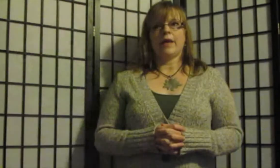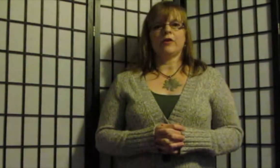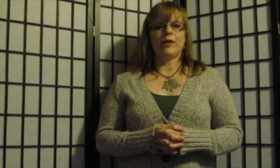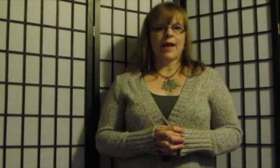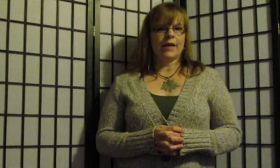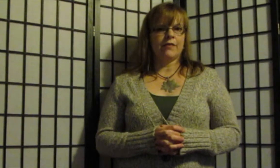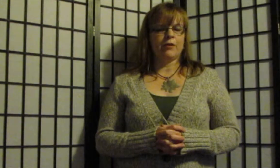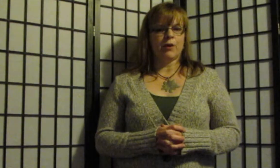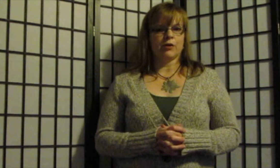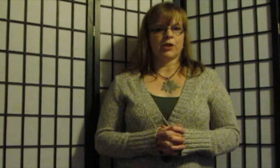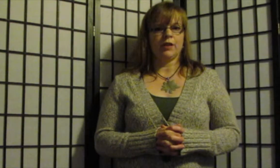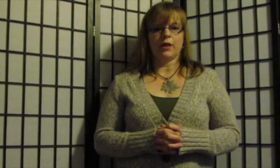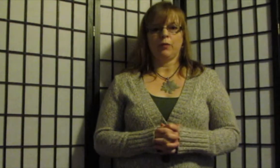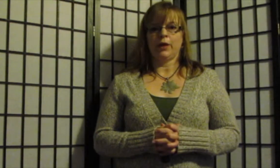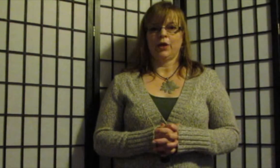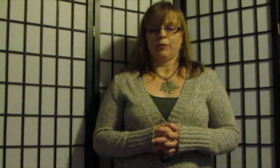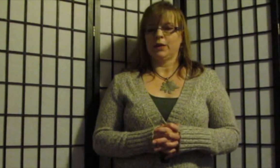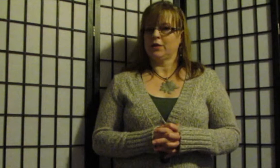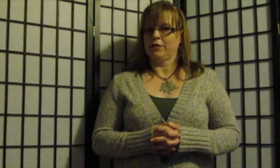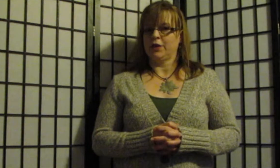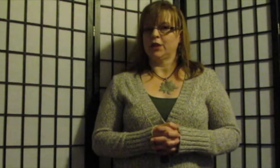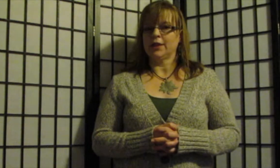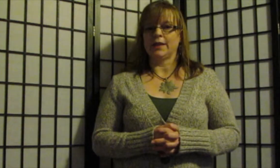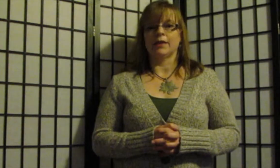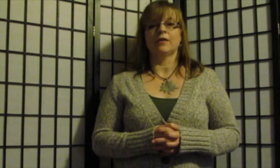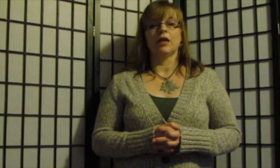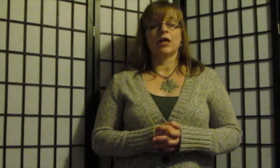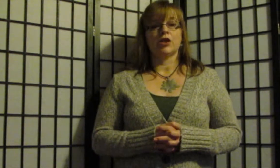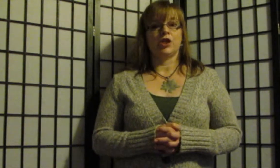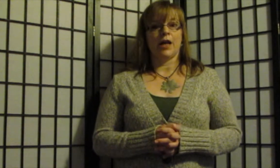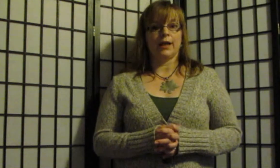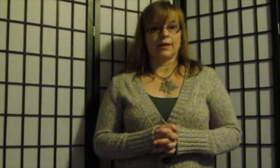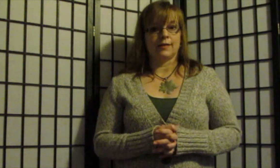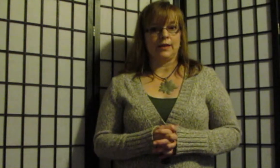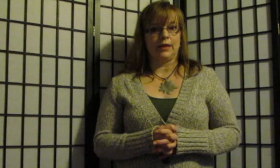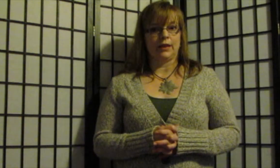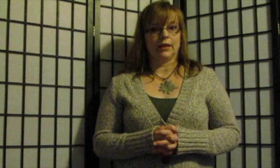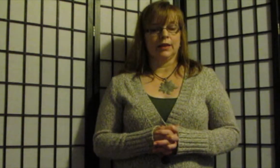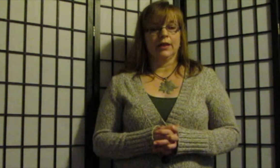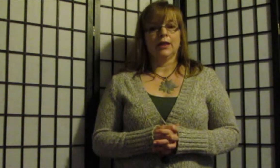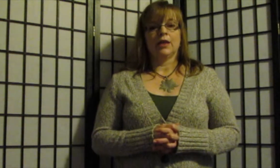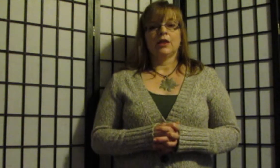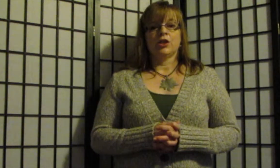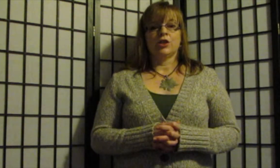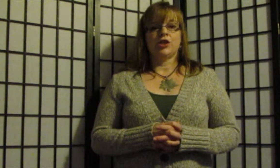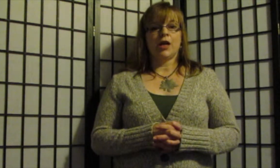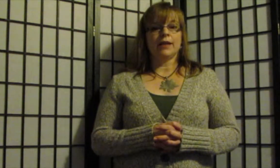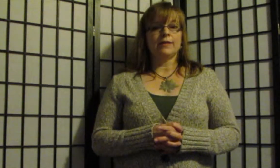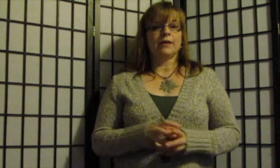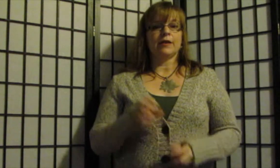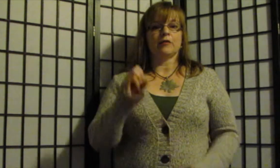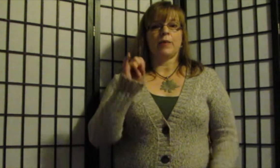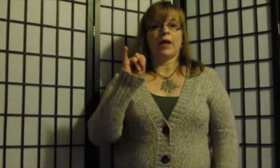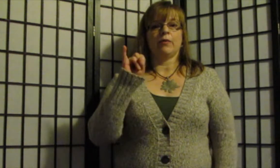Another negative emotion that we humans feel is jealousy. Jealousy is made with